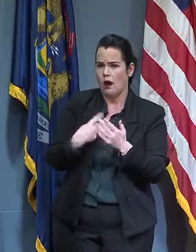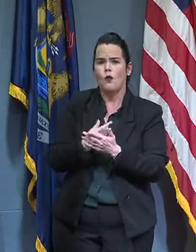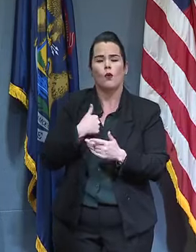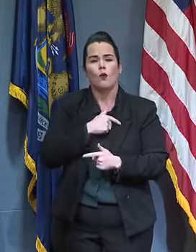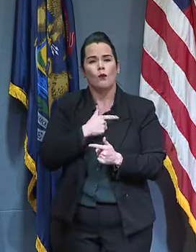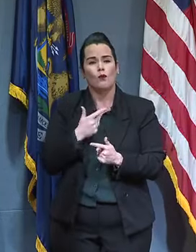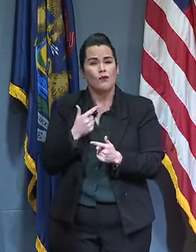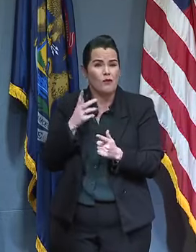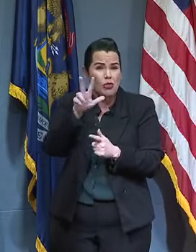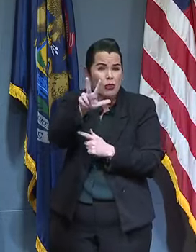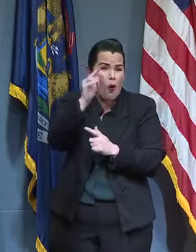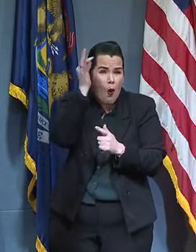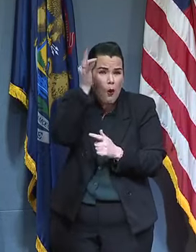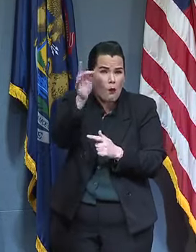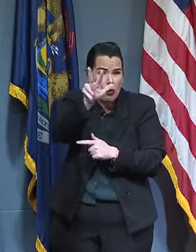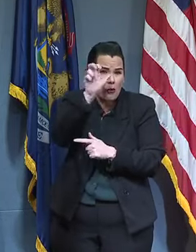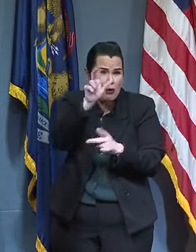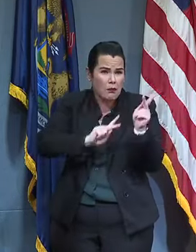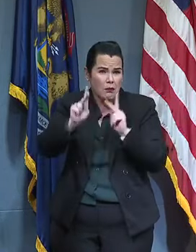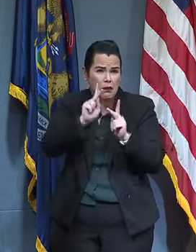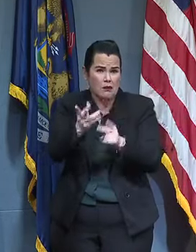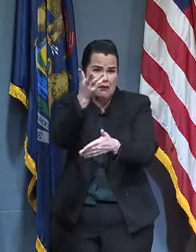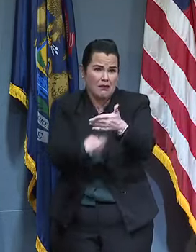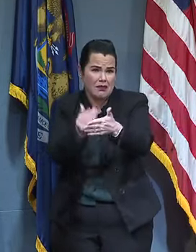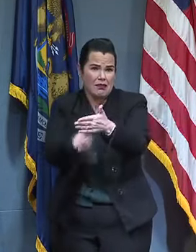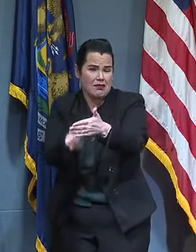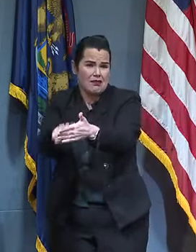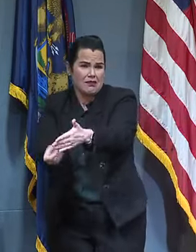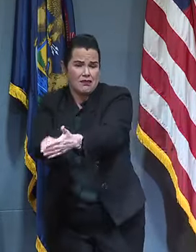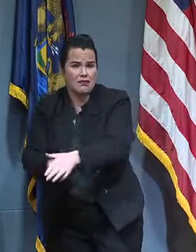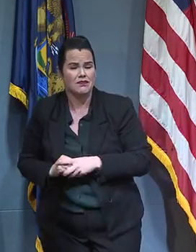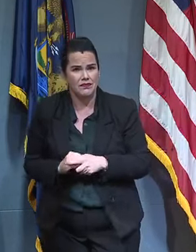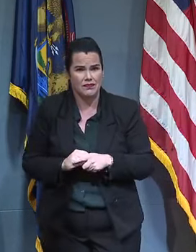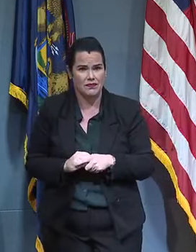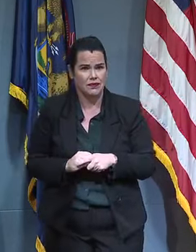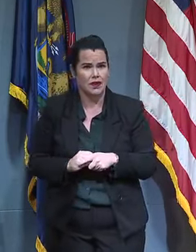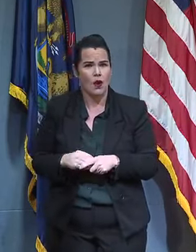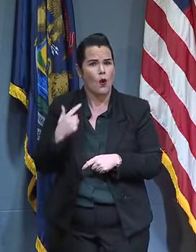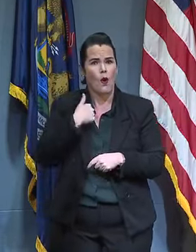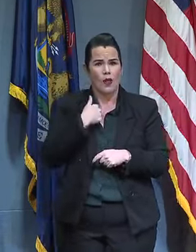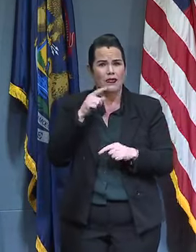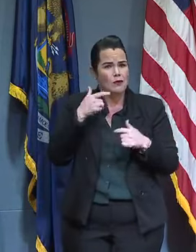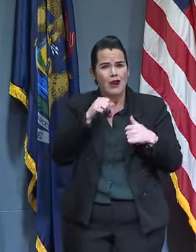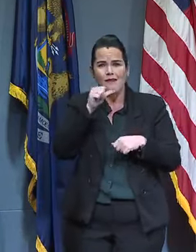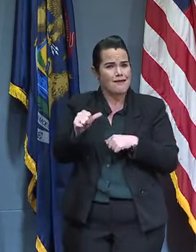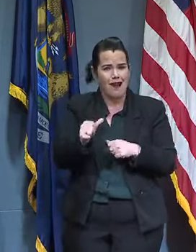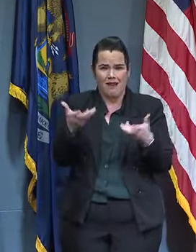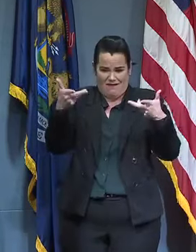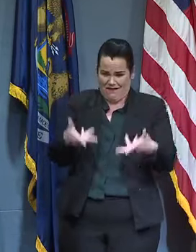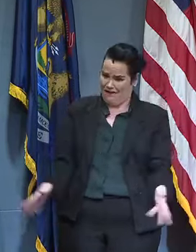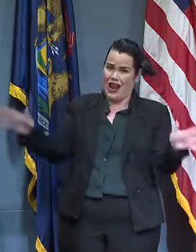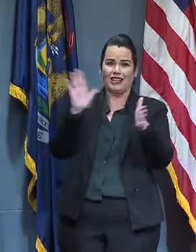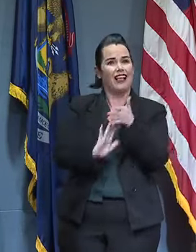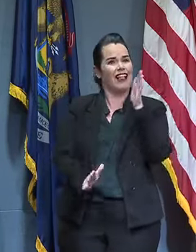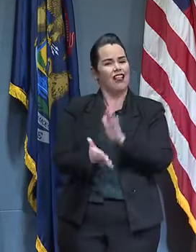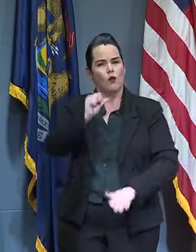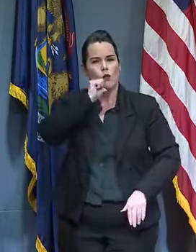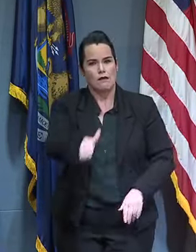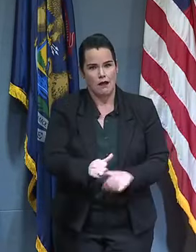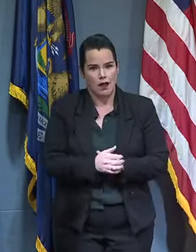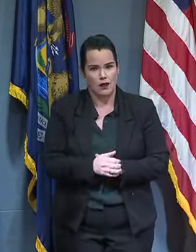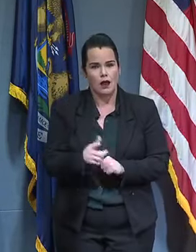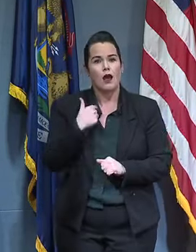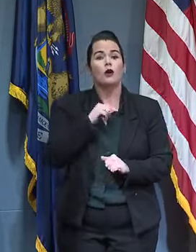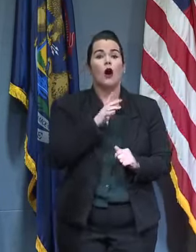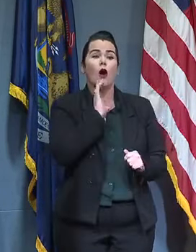we do the next right thing. And it's going to be driven by the data, and it's going to be driven by medical experts, not political